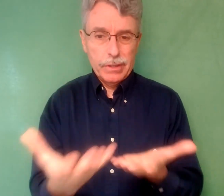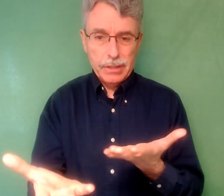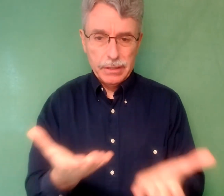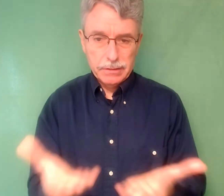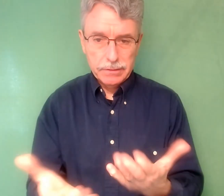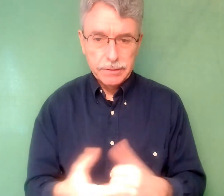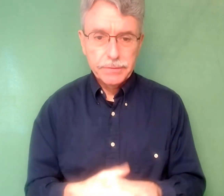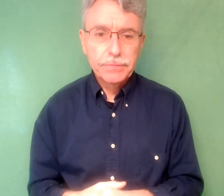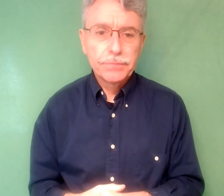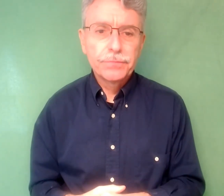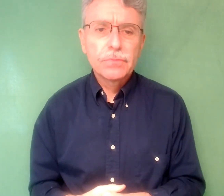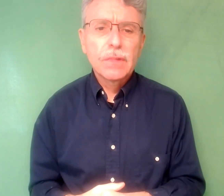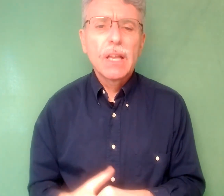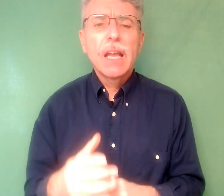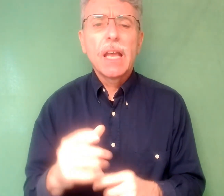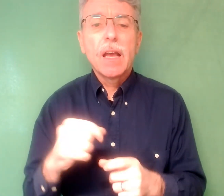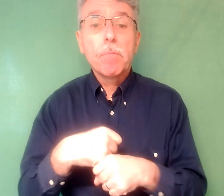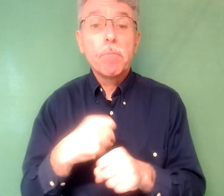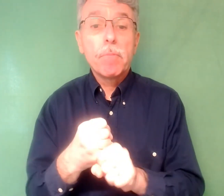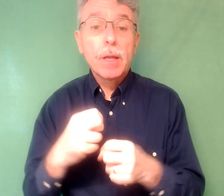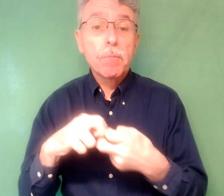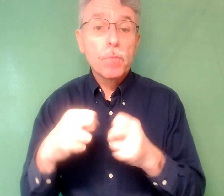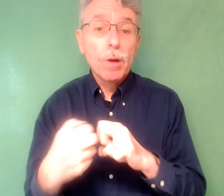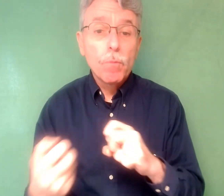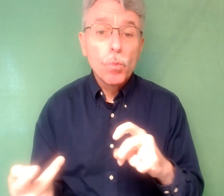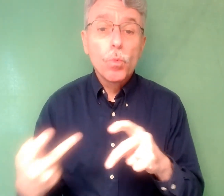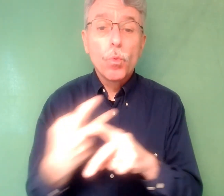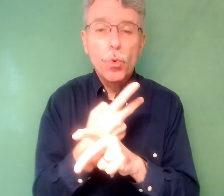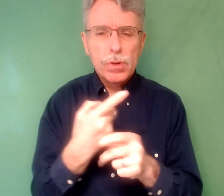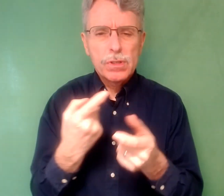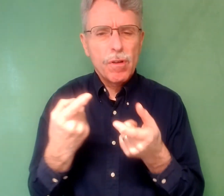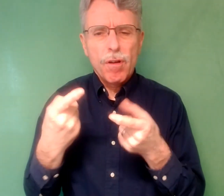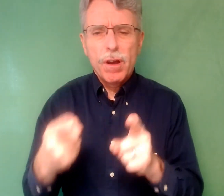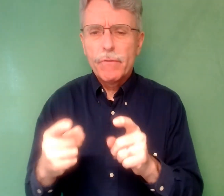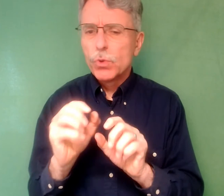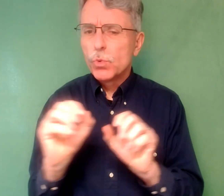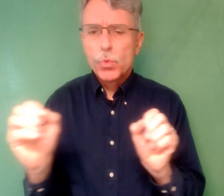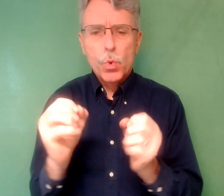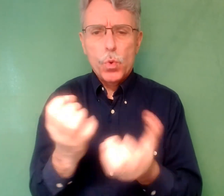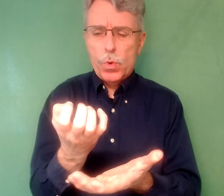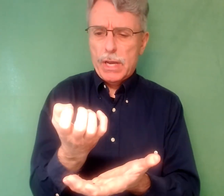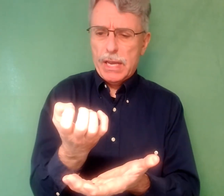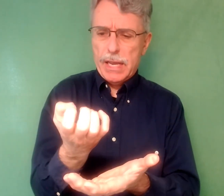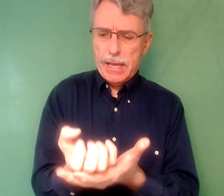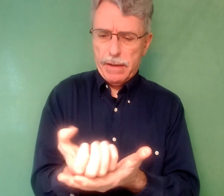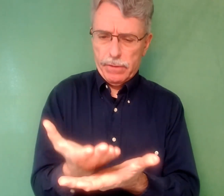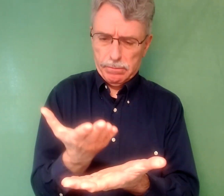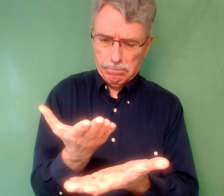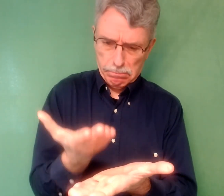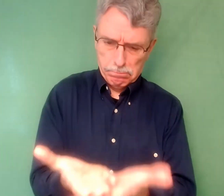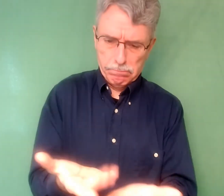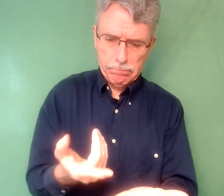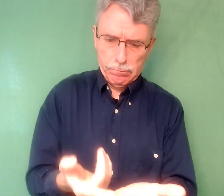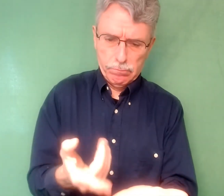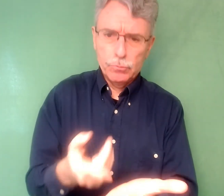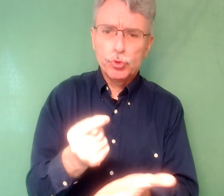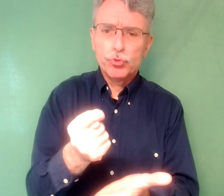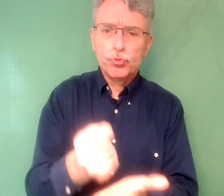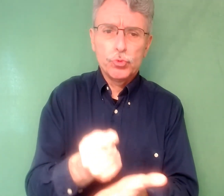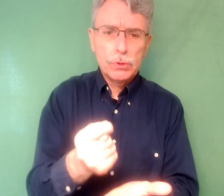mental illness, learning disabilities, attention deficit disorder, or cognitive disabilities, which have been linked to increased rates